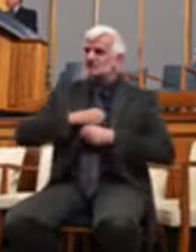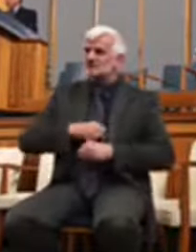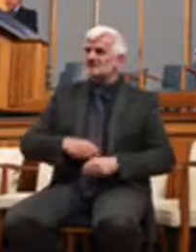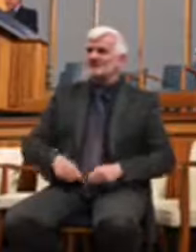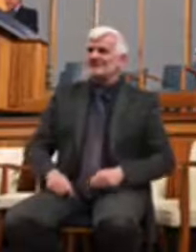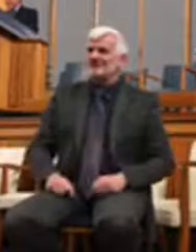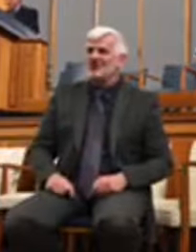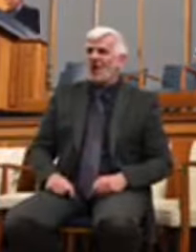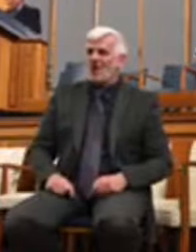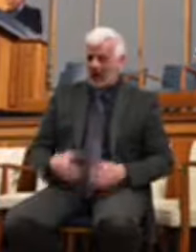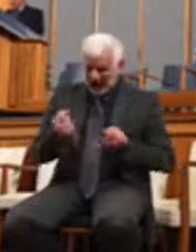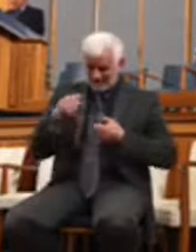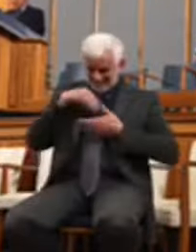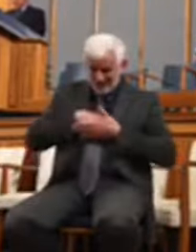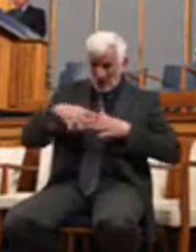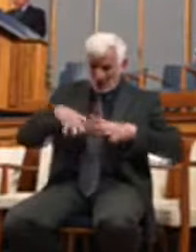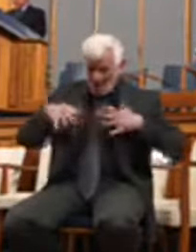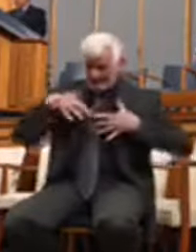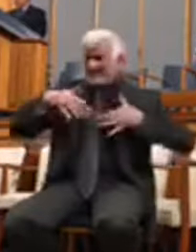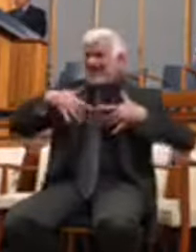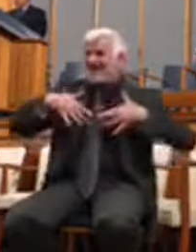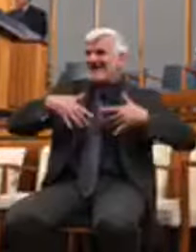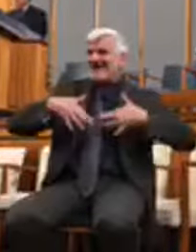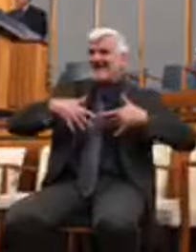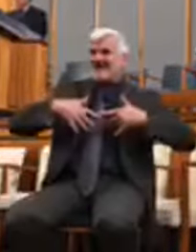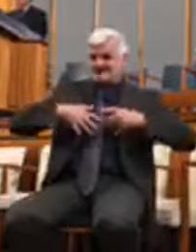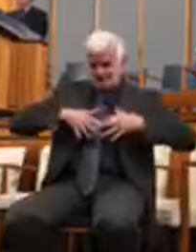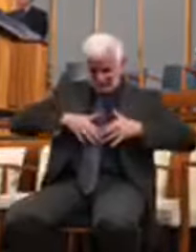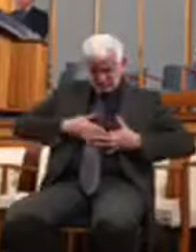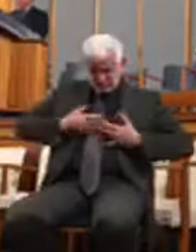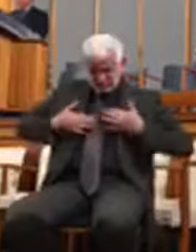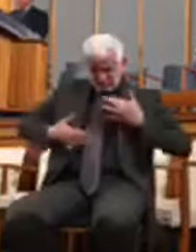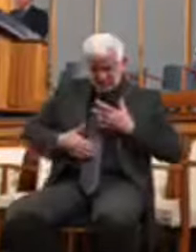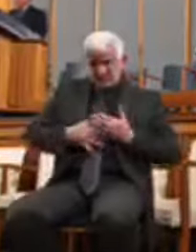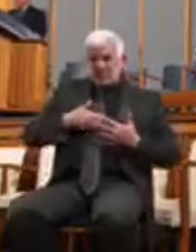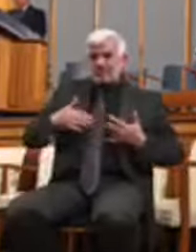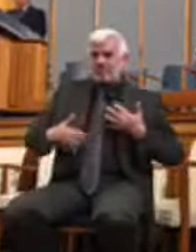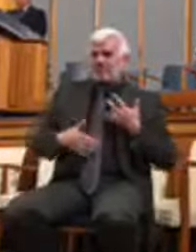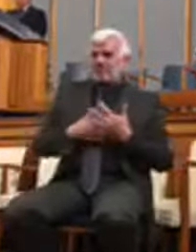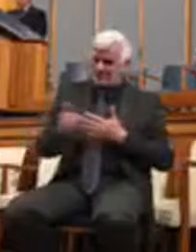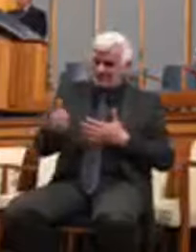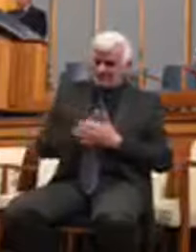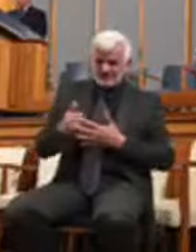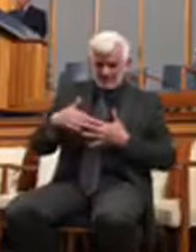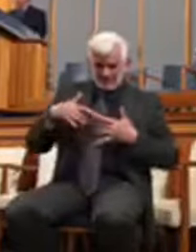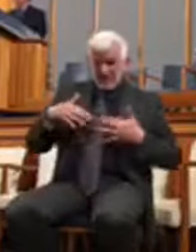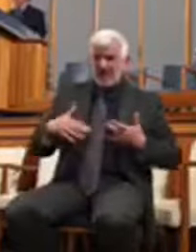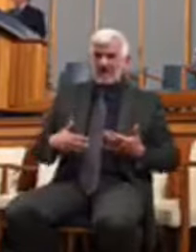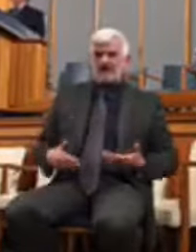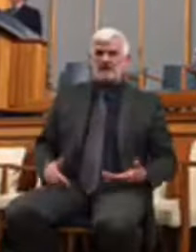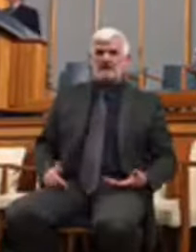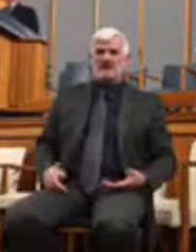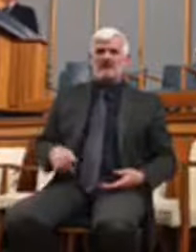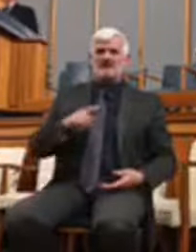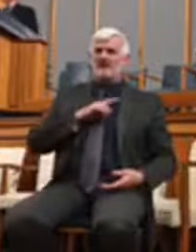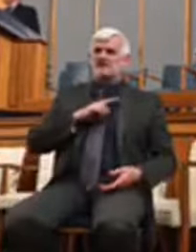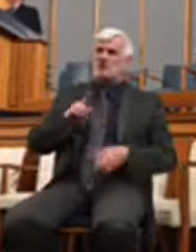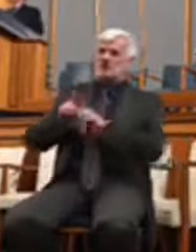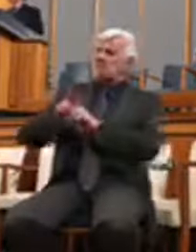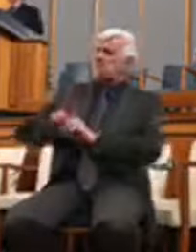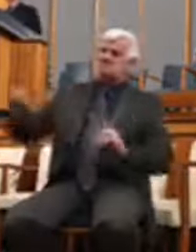daily. So that's why we are separated from the living God. We are separated because of sin. And